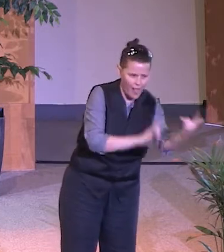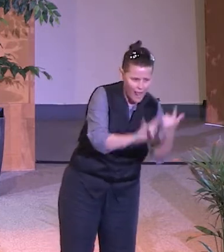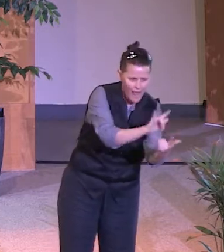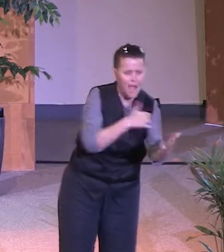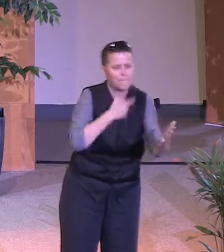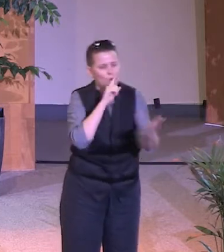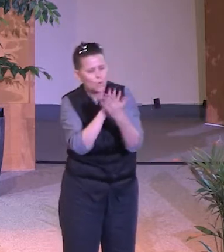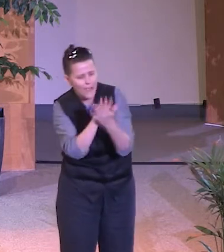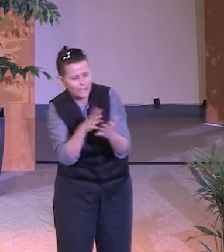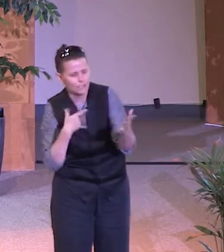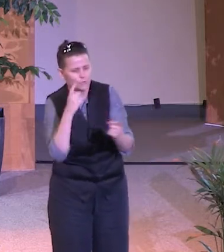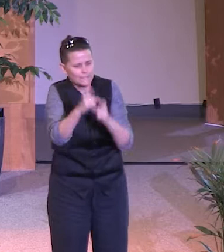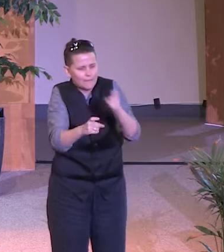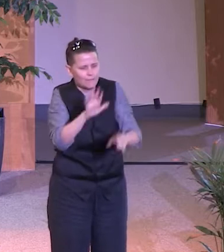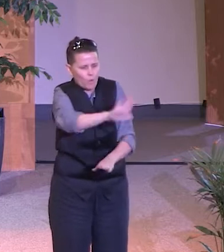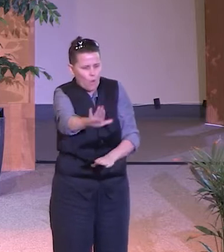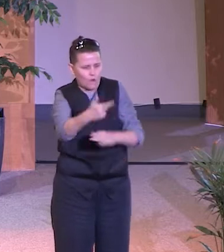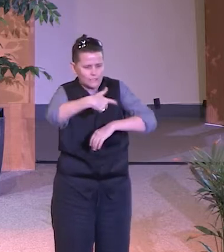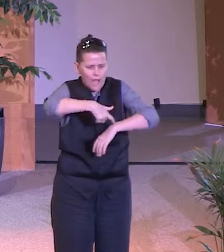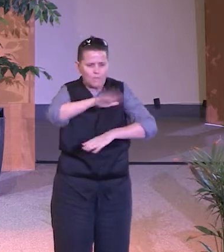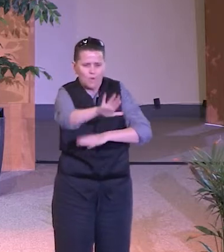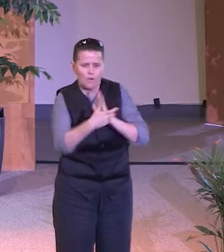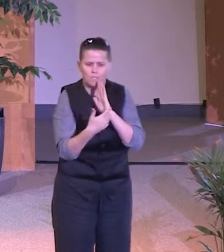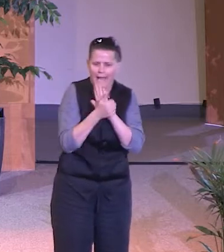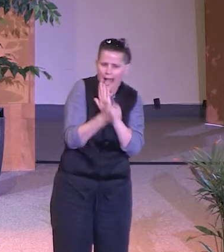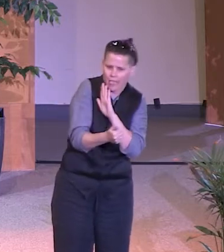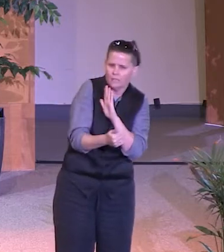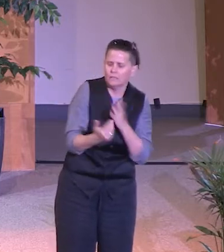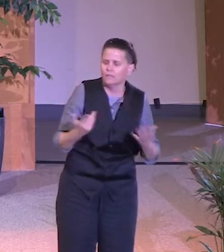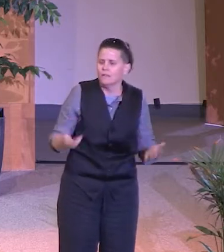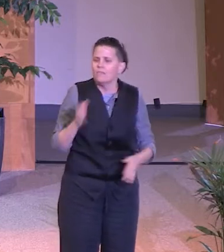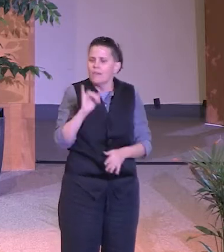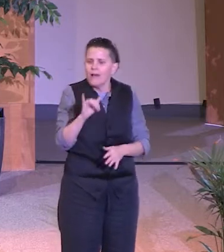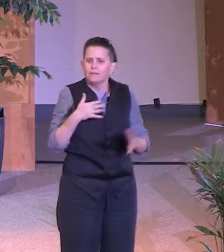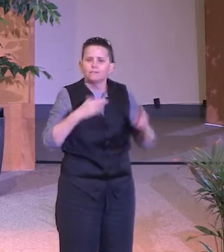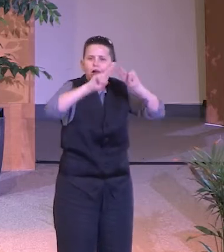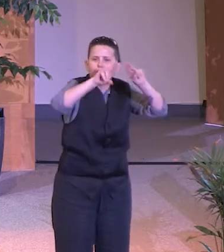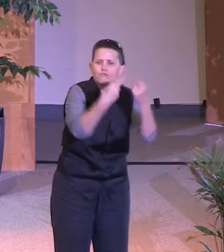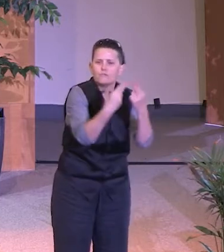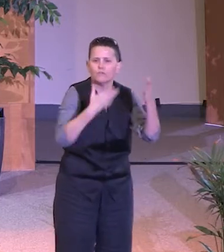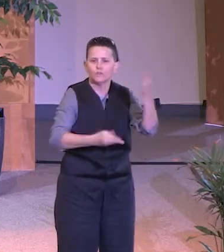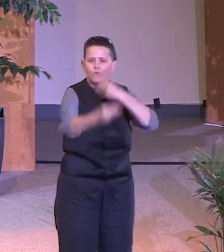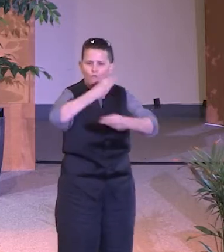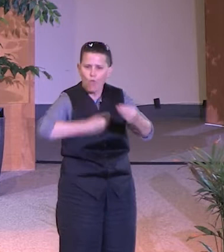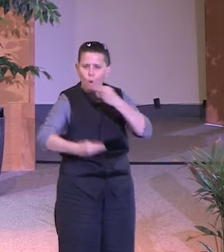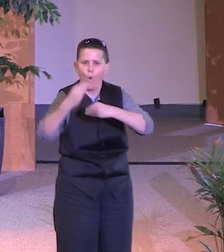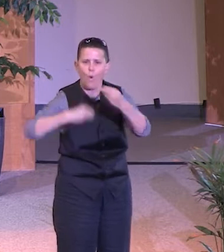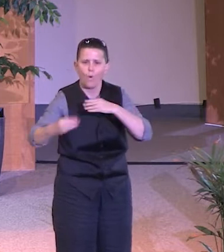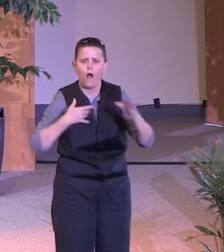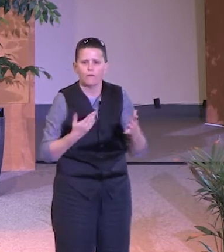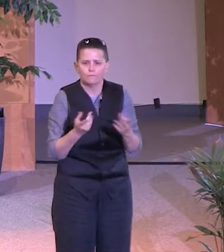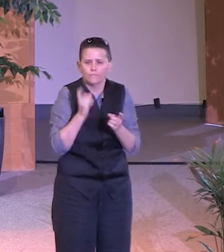of your time, talent, you're just being in that universal flow of unlimited supply. Yes,